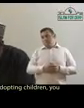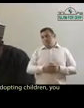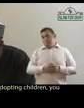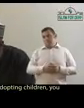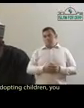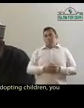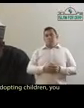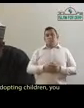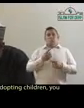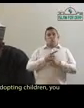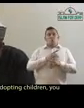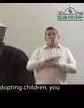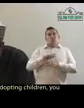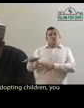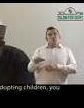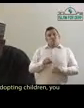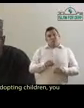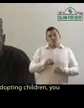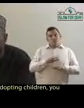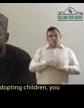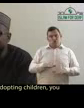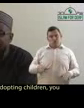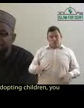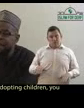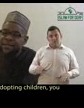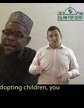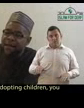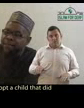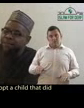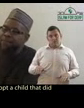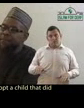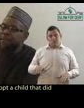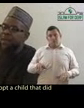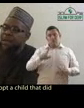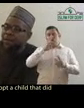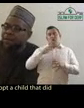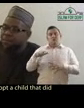Concerning adopting children, you can't adopt in Islam.